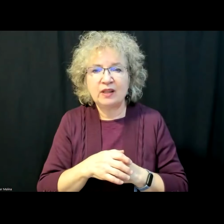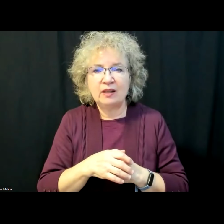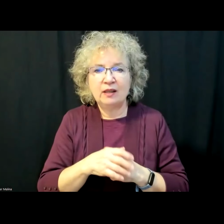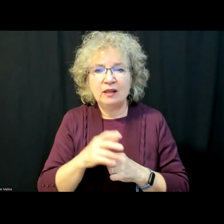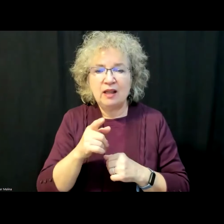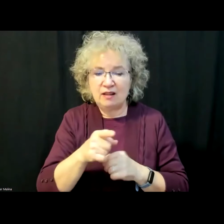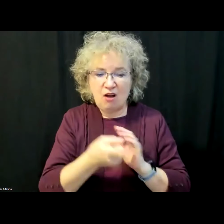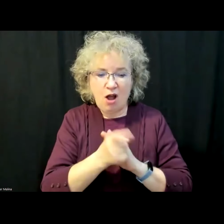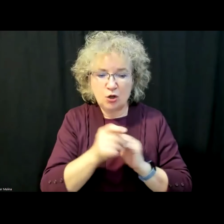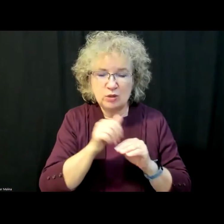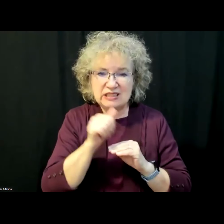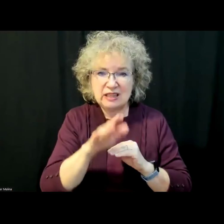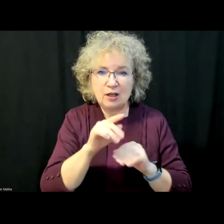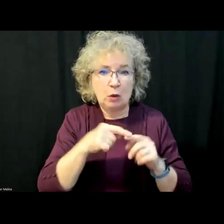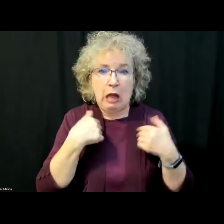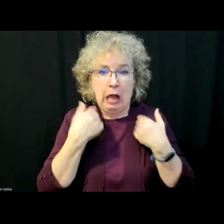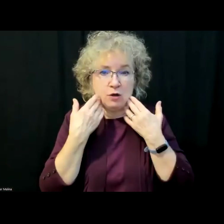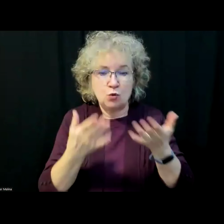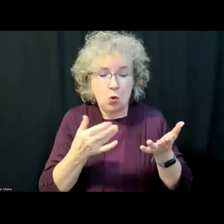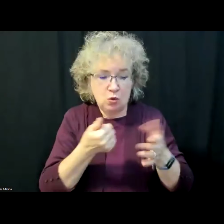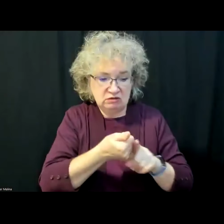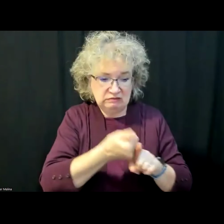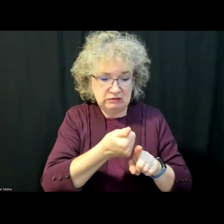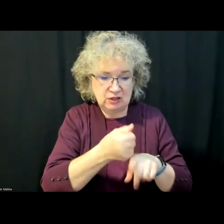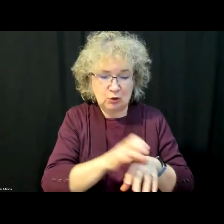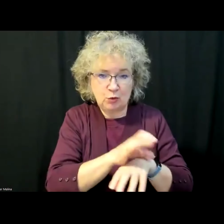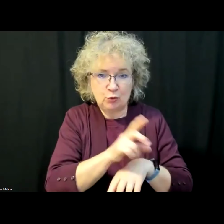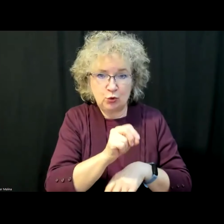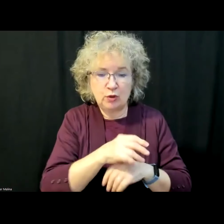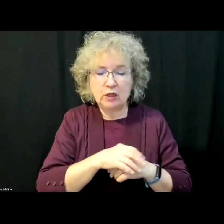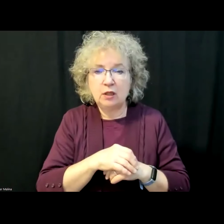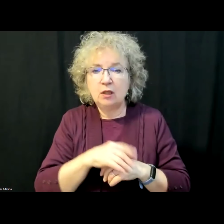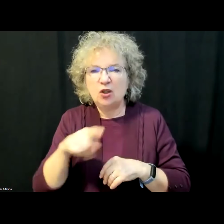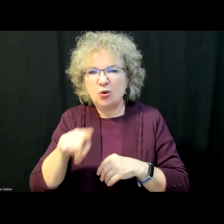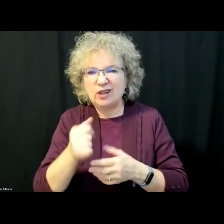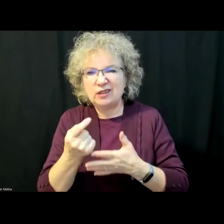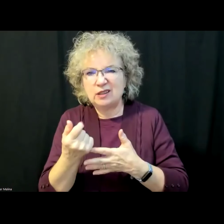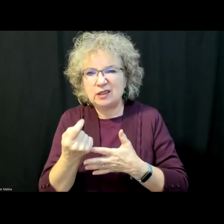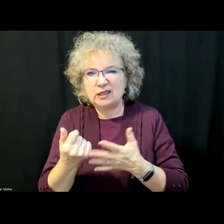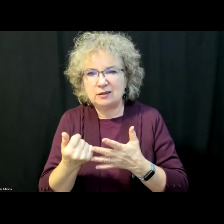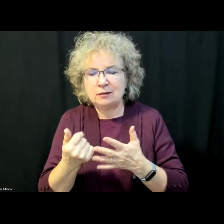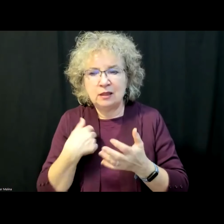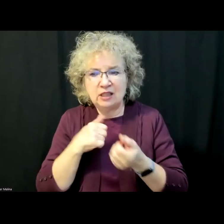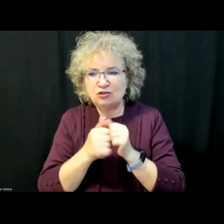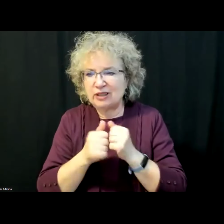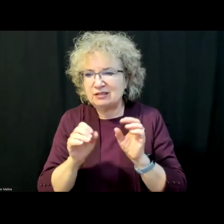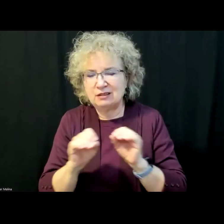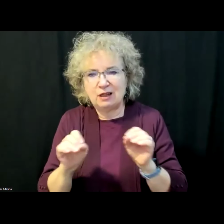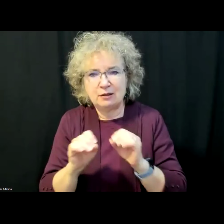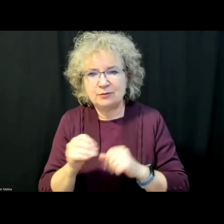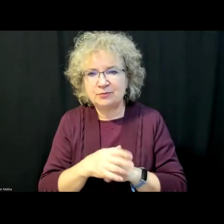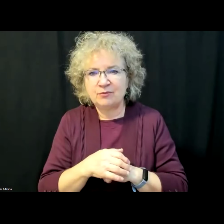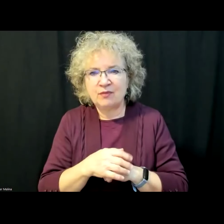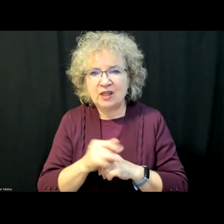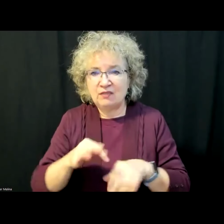auto sending when I'm unaware you can delete them. I have not made any changes if you have